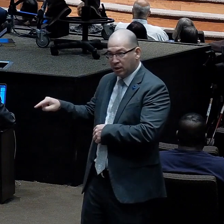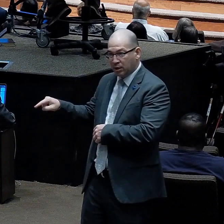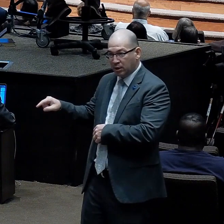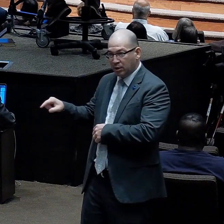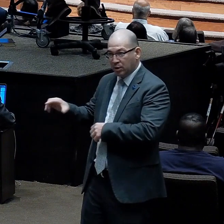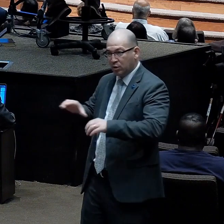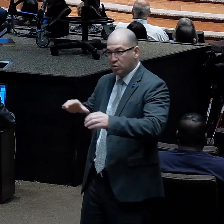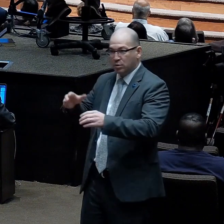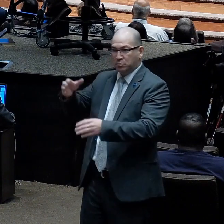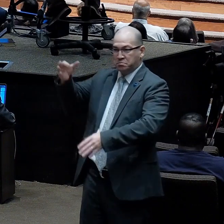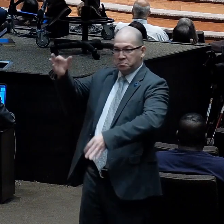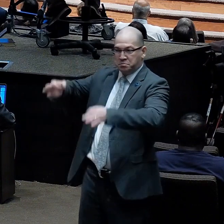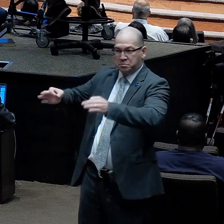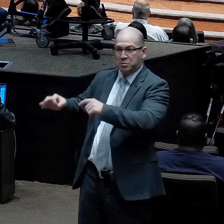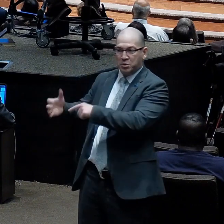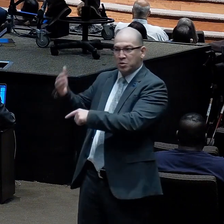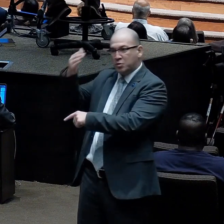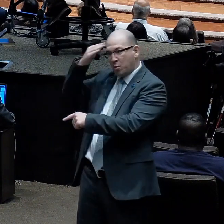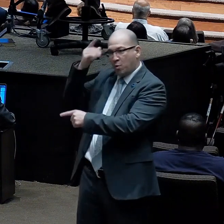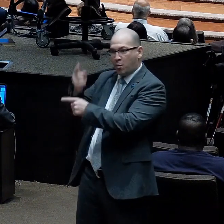right and wrong,